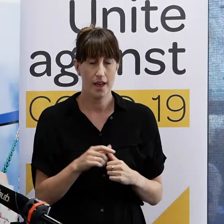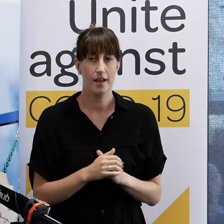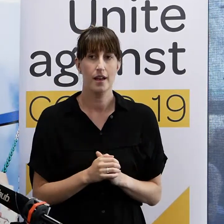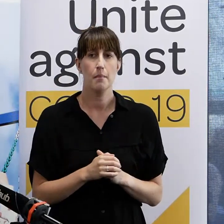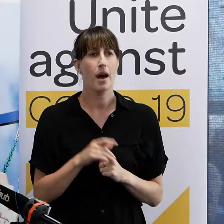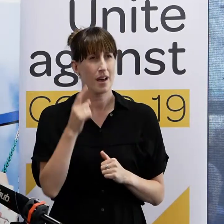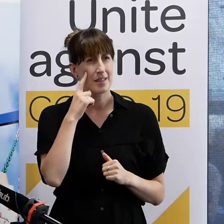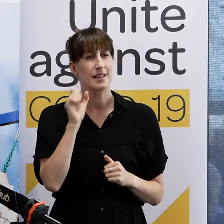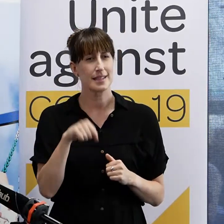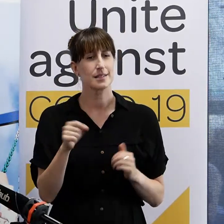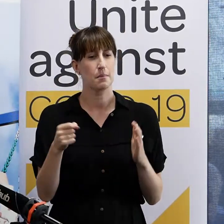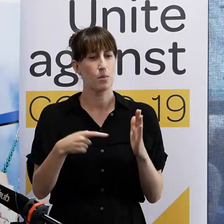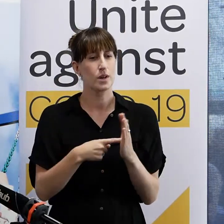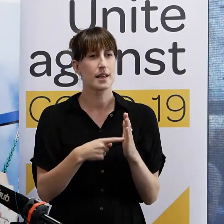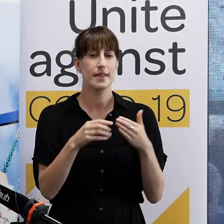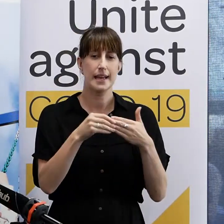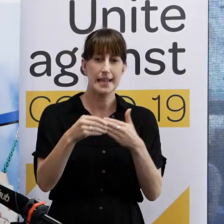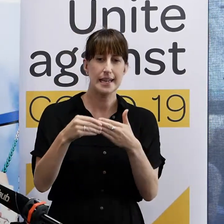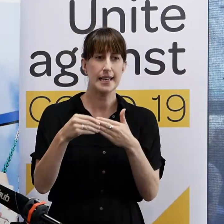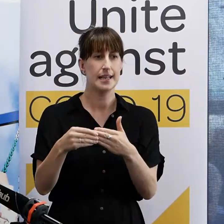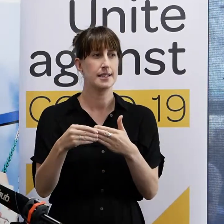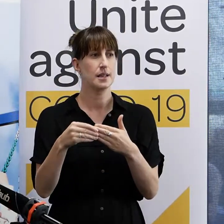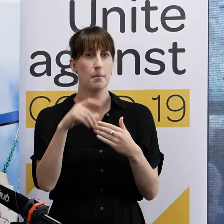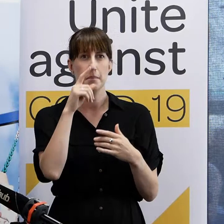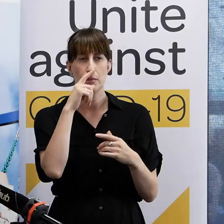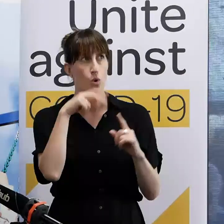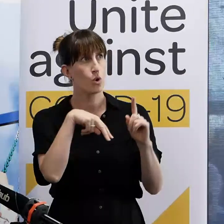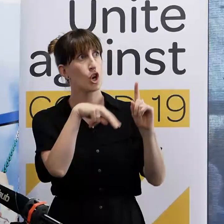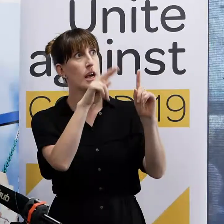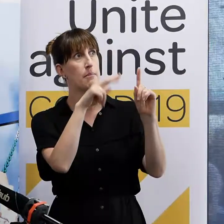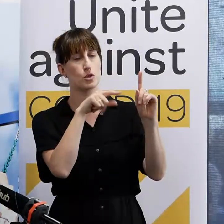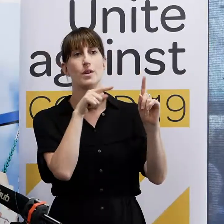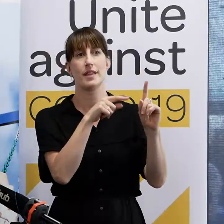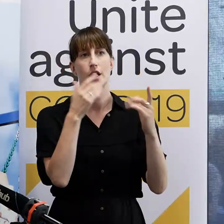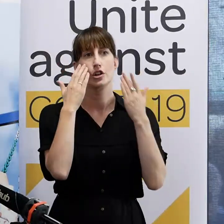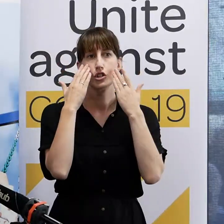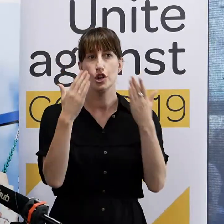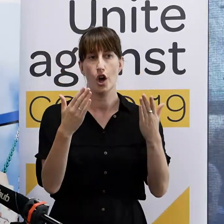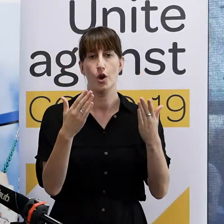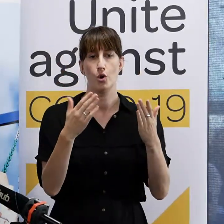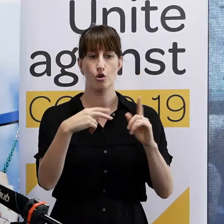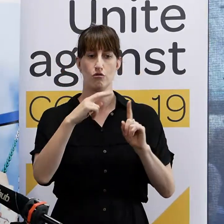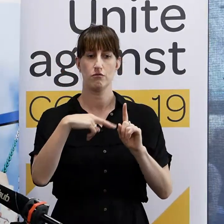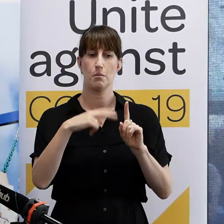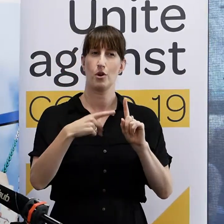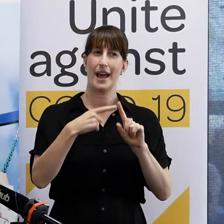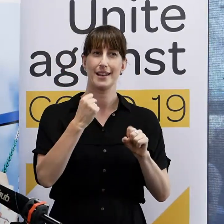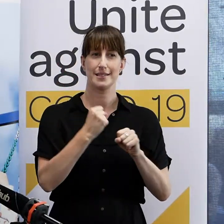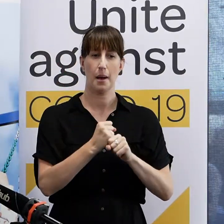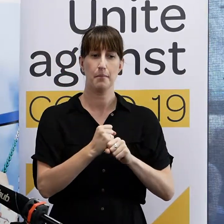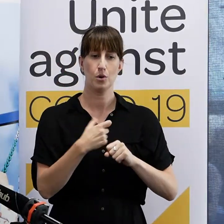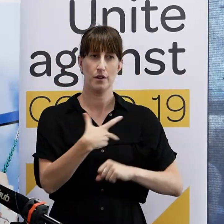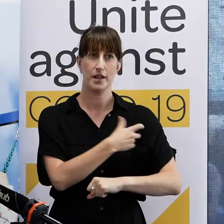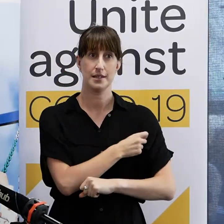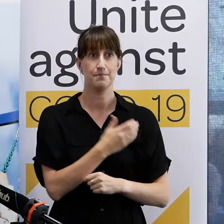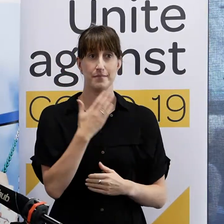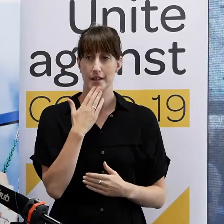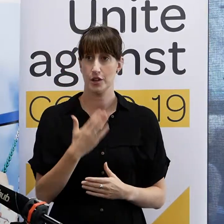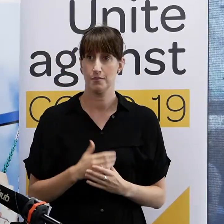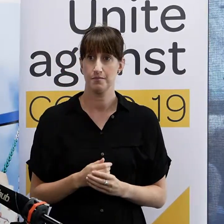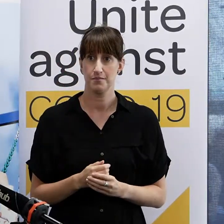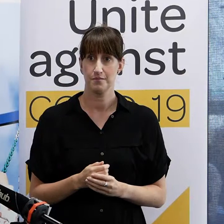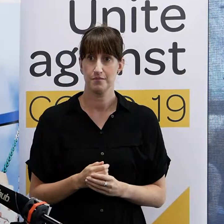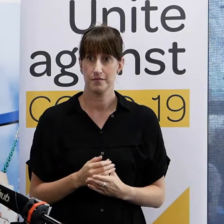prominent people who are trusted by different communities are setting an example here. So I'm really thrilled that that's happened today. Yep. Kia ora. Do you have a date for your job?